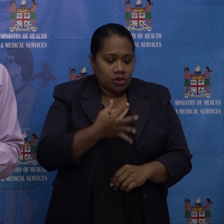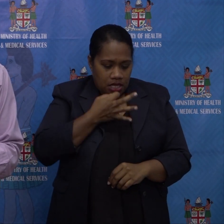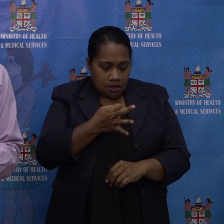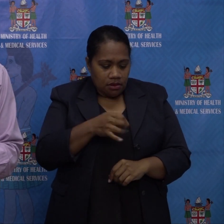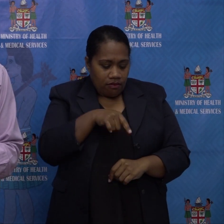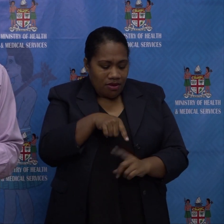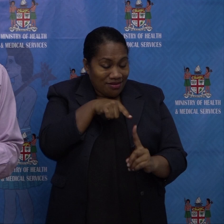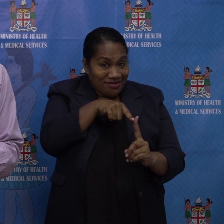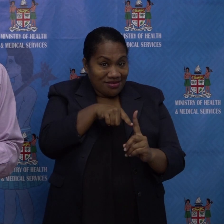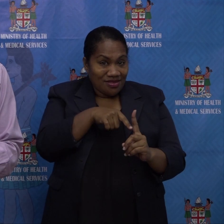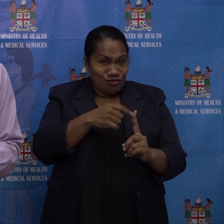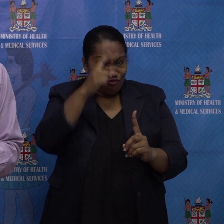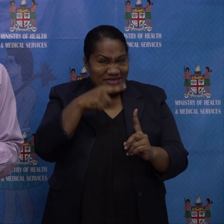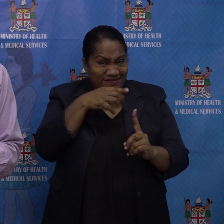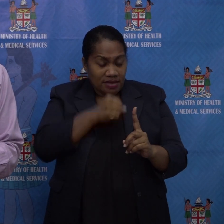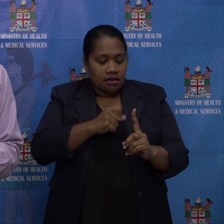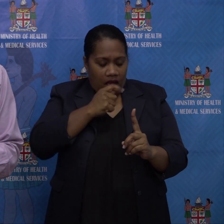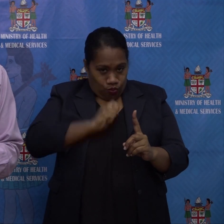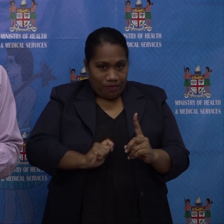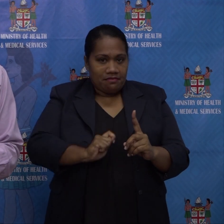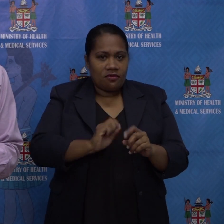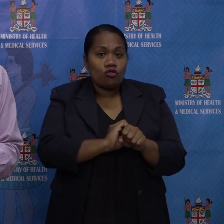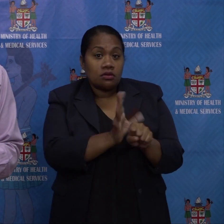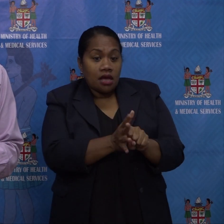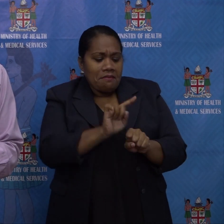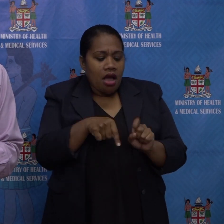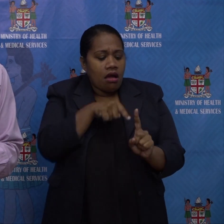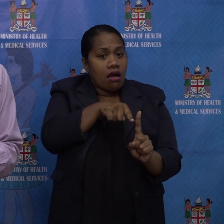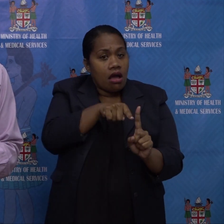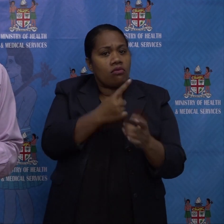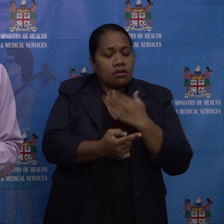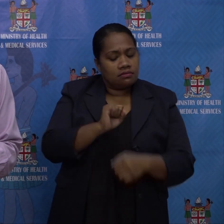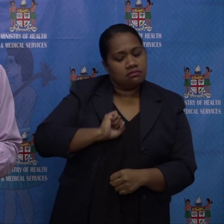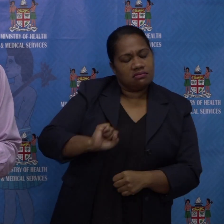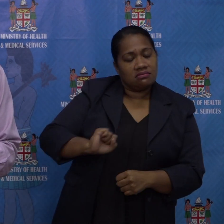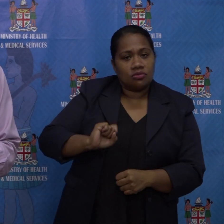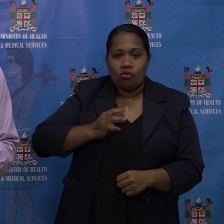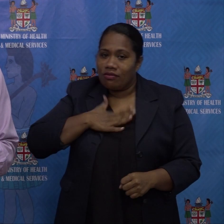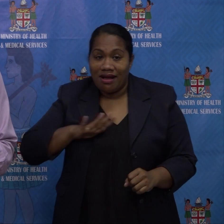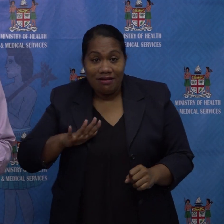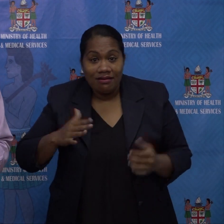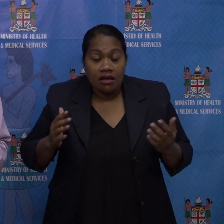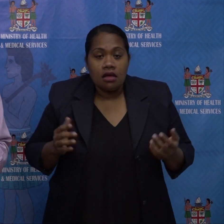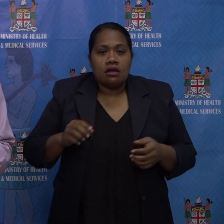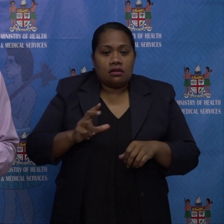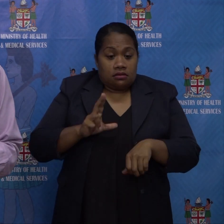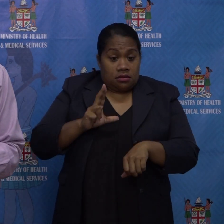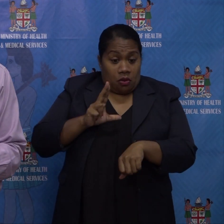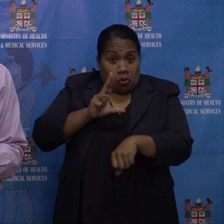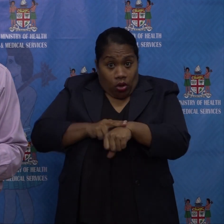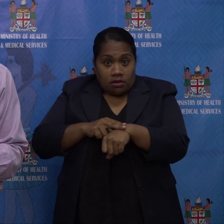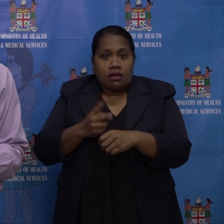for COVID-19. However, he refused on 2 occasions. The doctor developed symptoms on May the